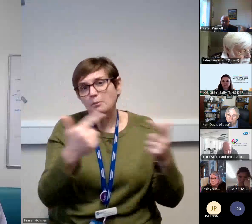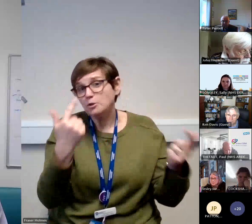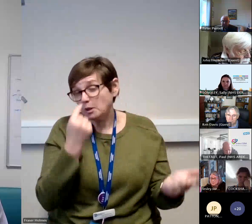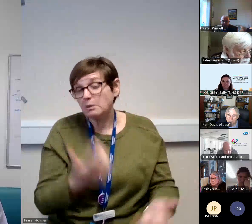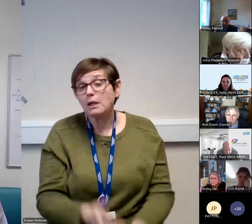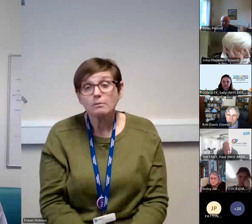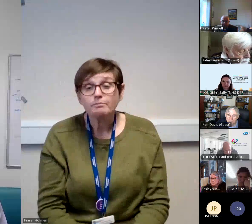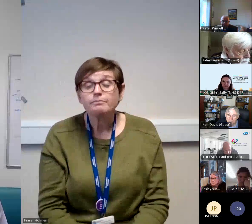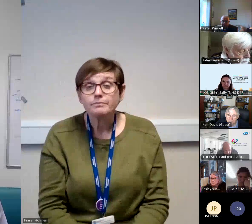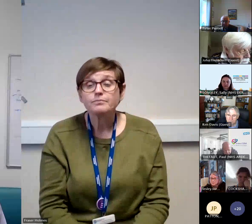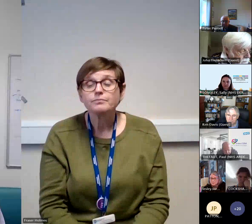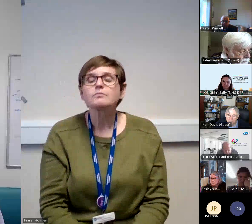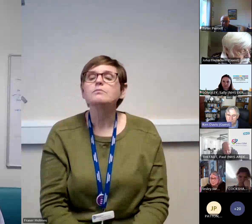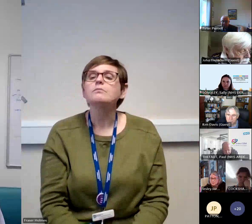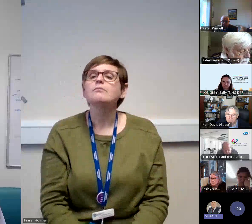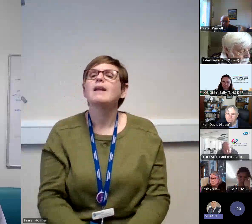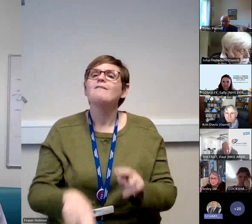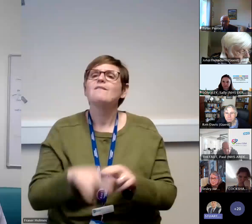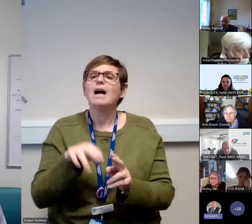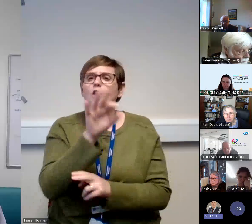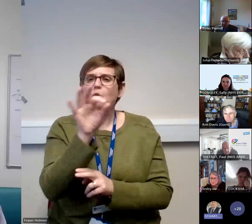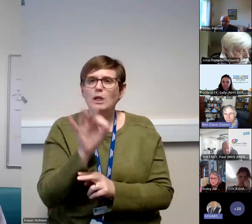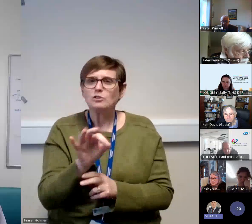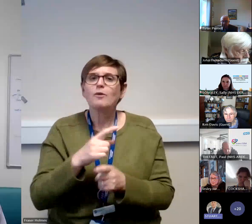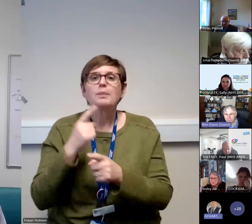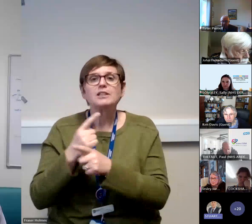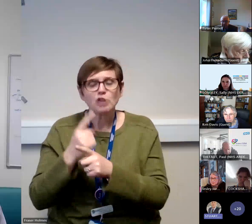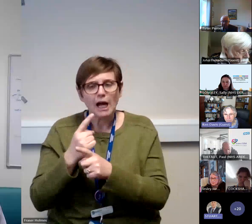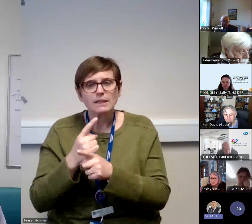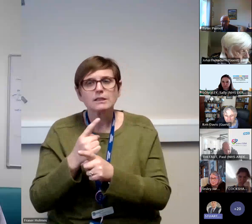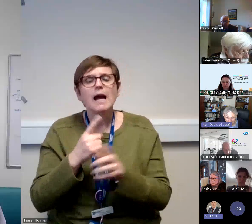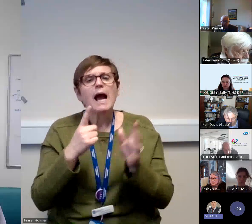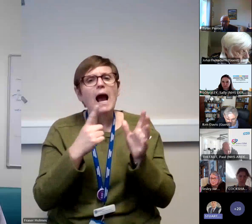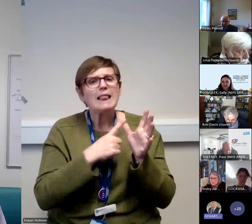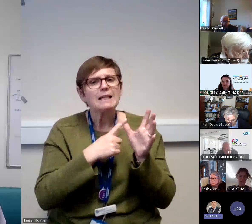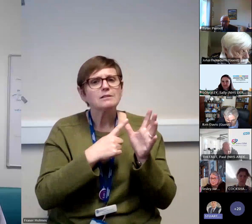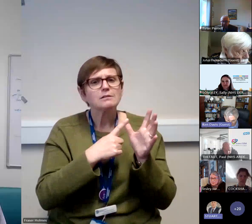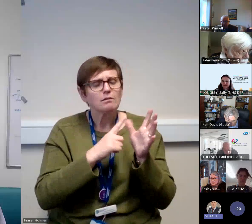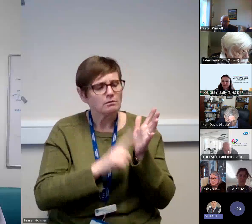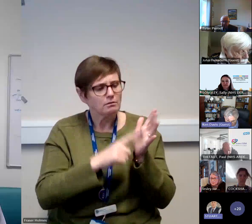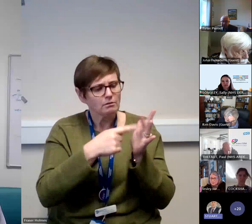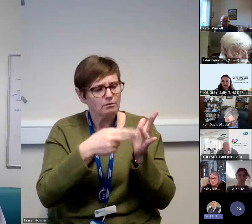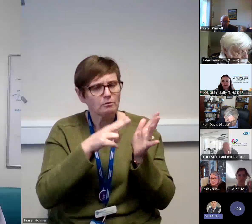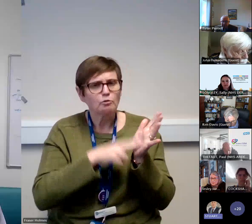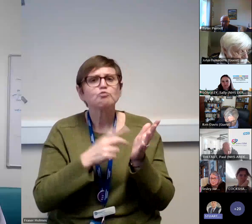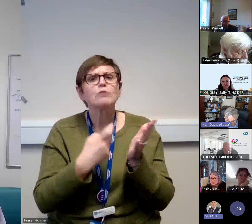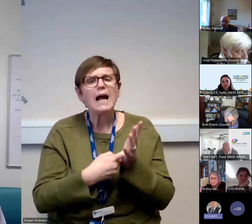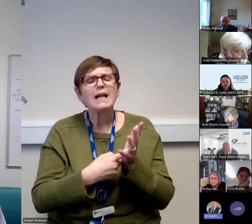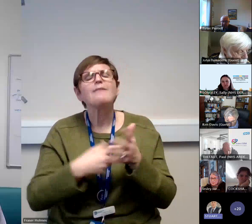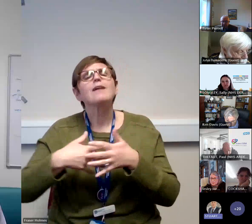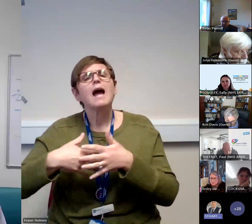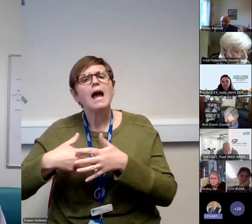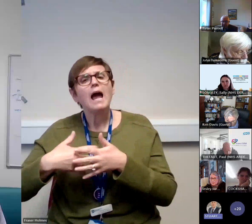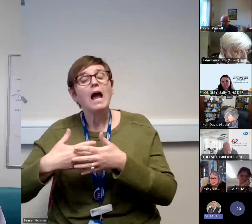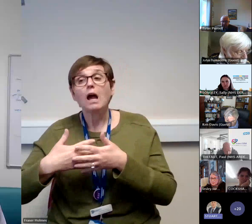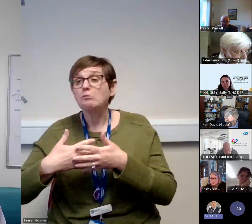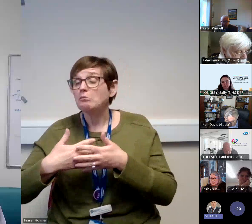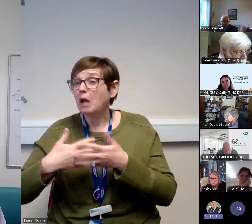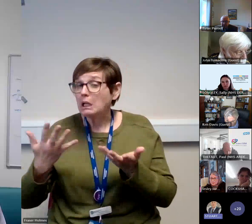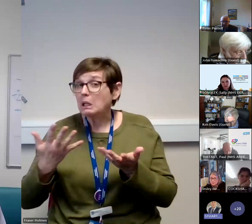Excellent. And final question from the chat that we have, Alison Ratcliffe. is there any scope to expand